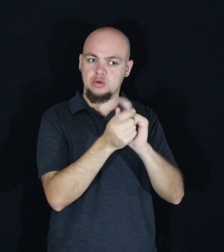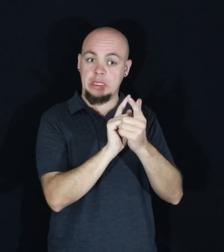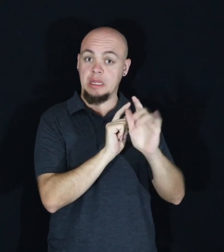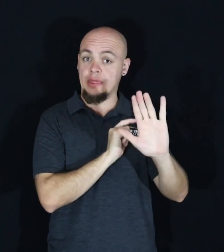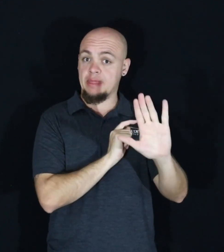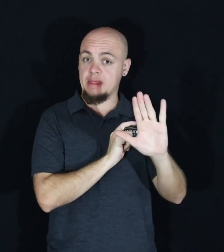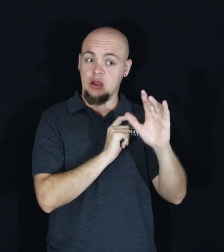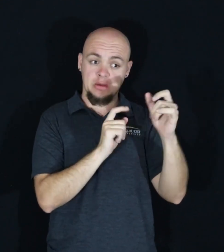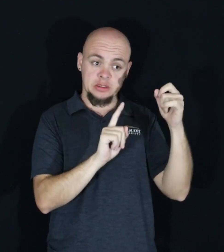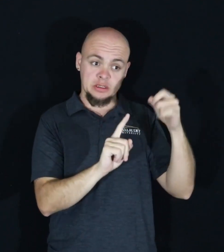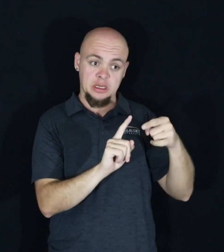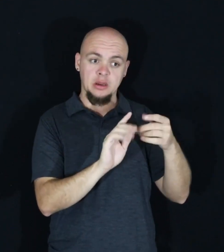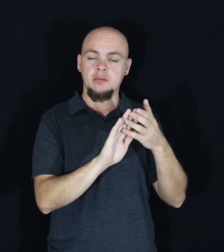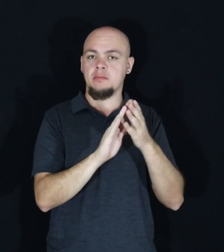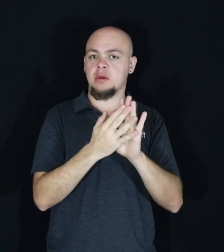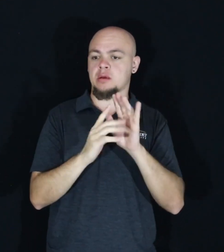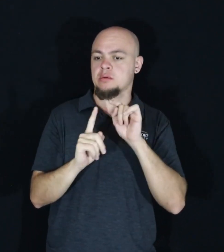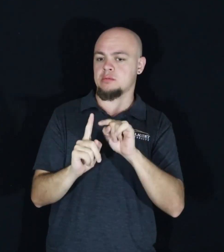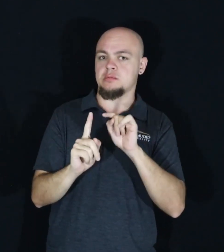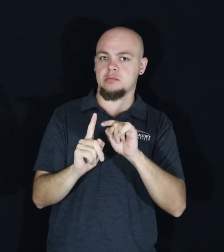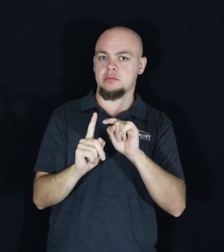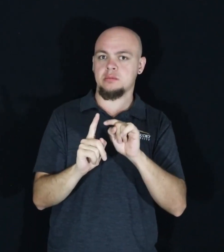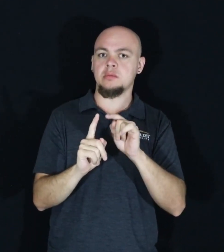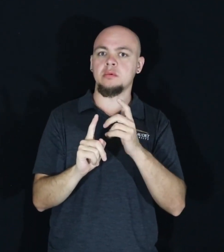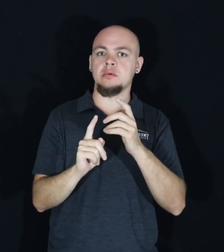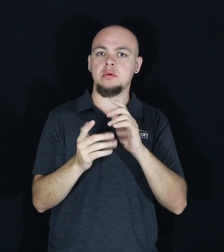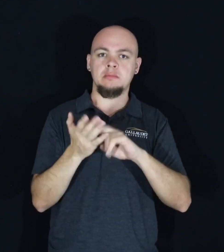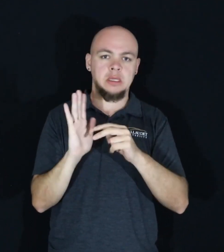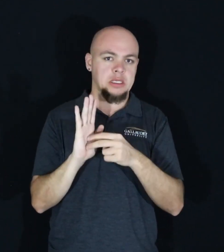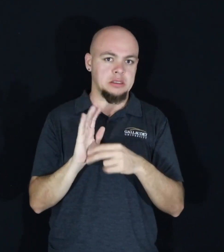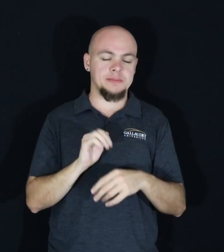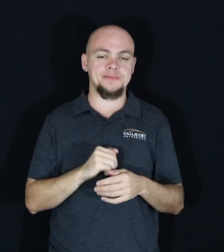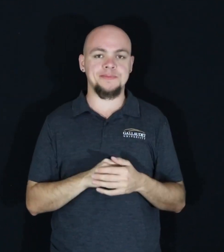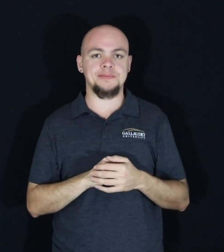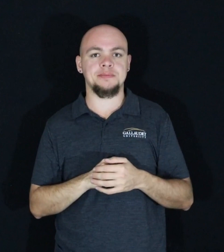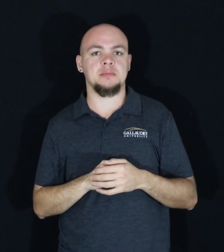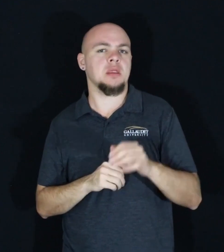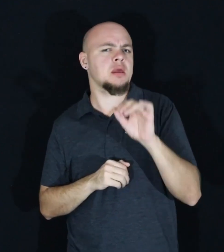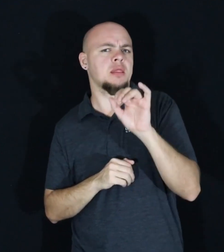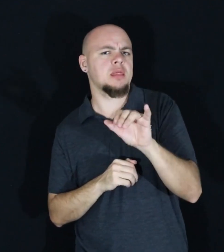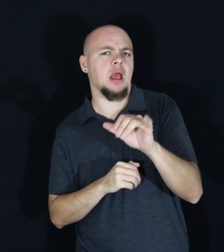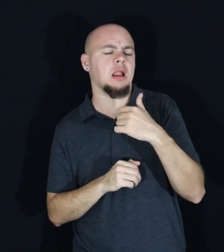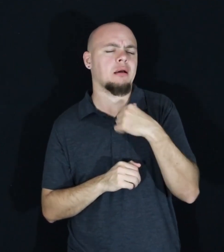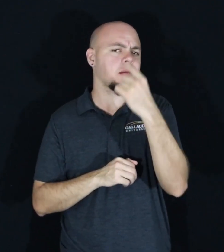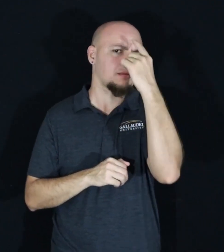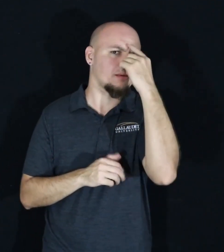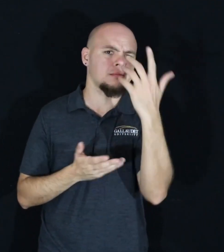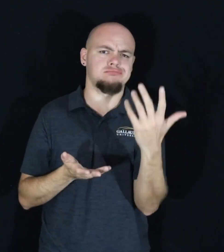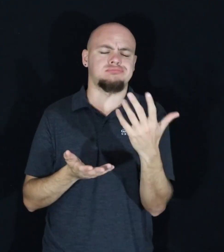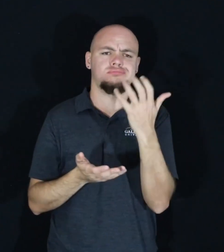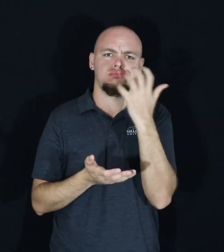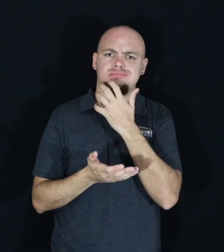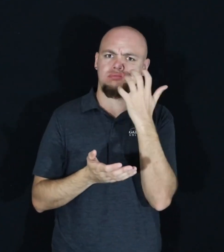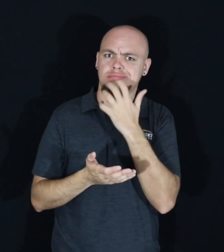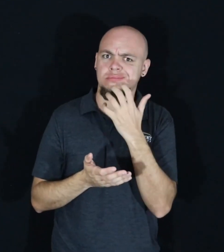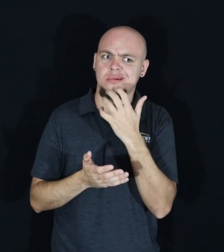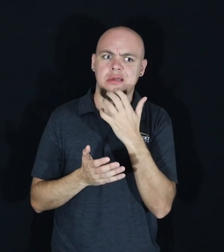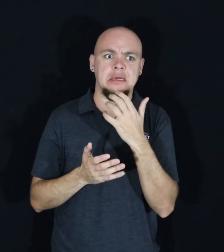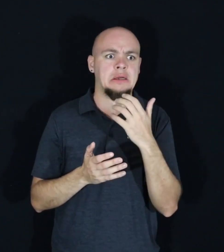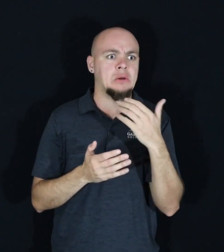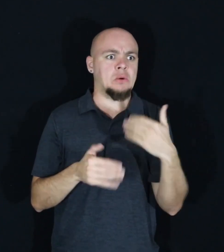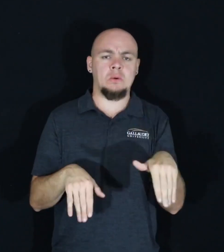signals into meanings. This, I thought, was an unprecedented window of opportunity for